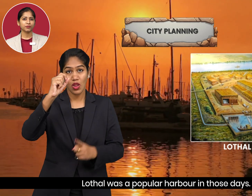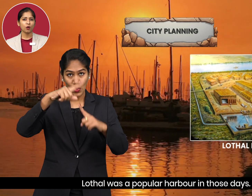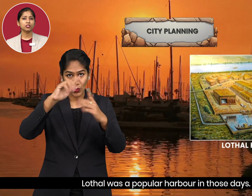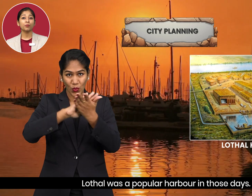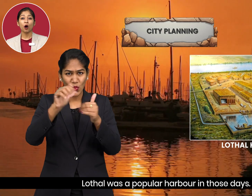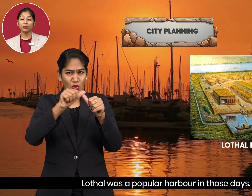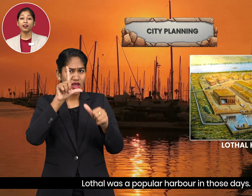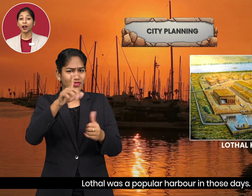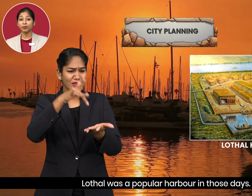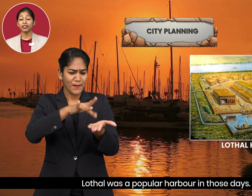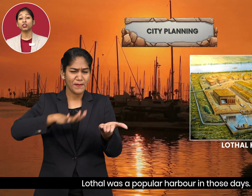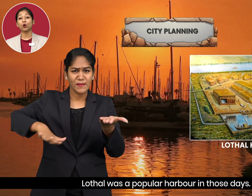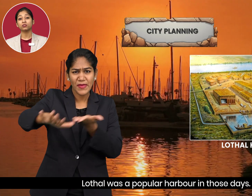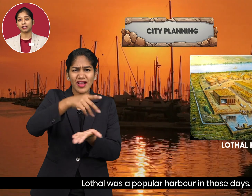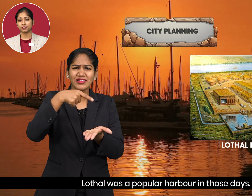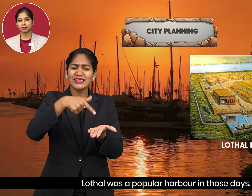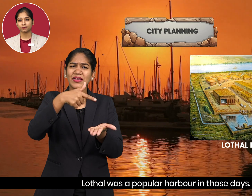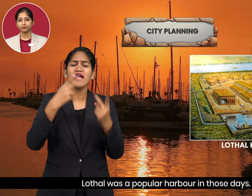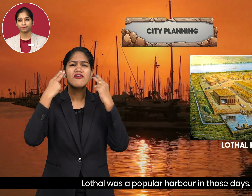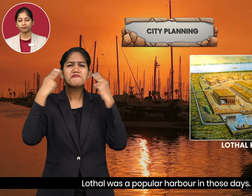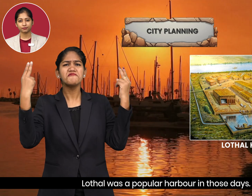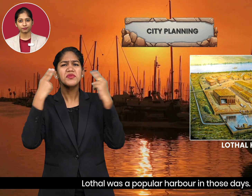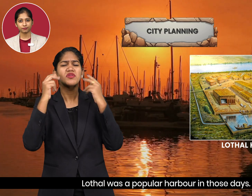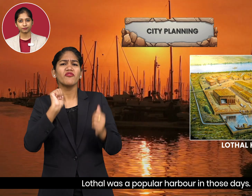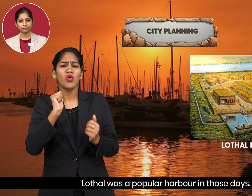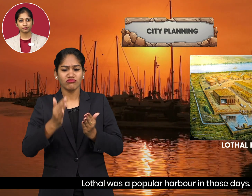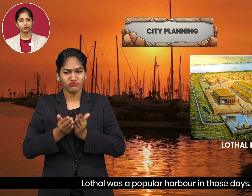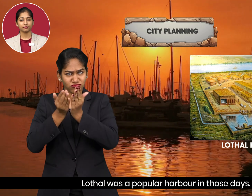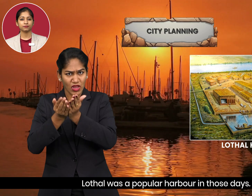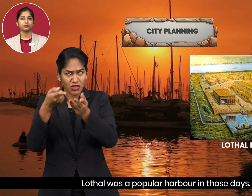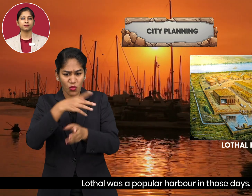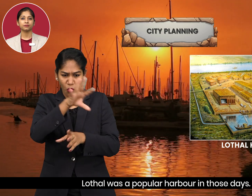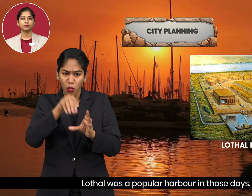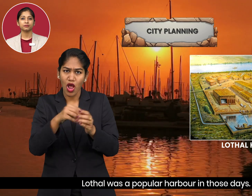Lothal was a popular harbour in those days.